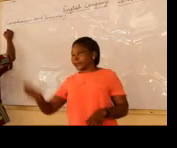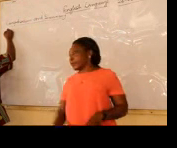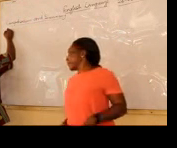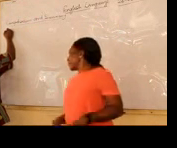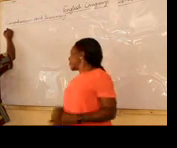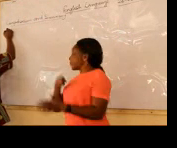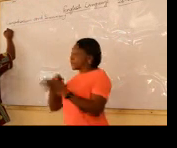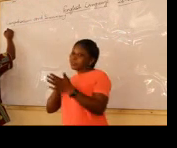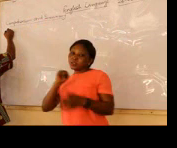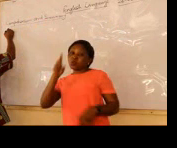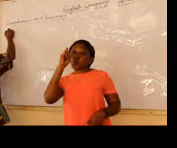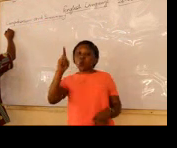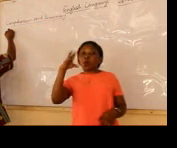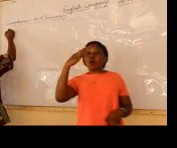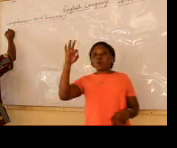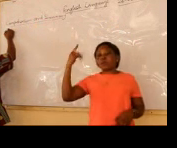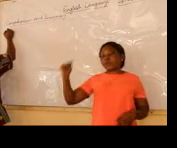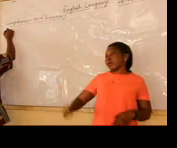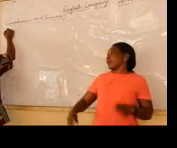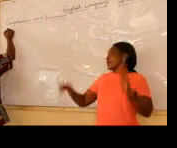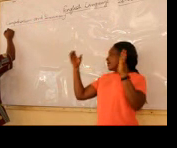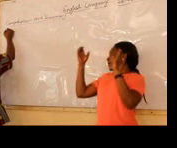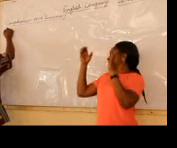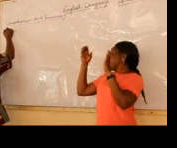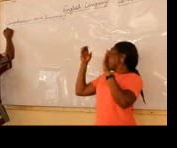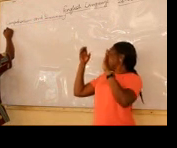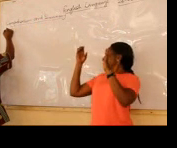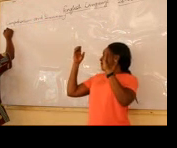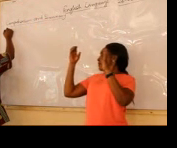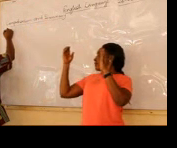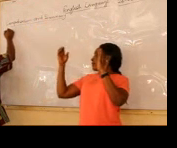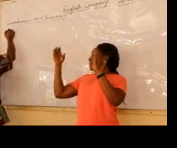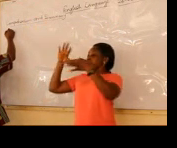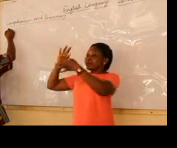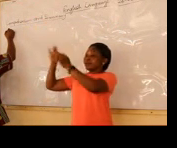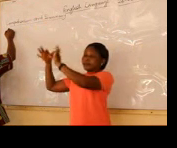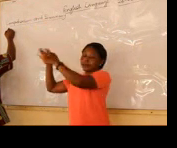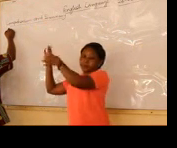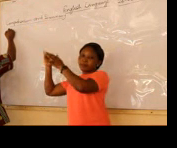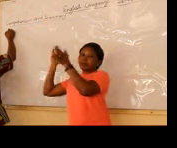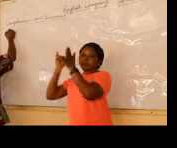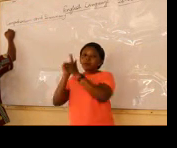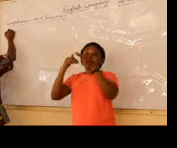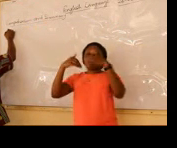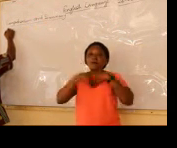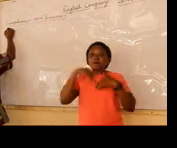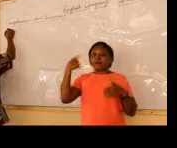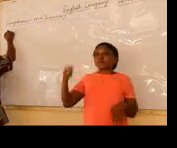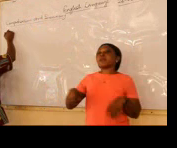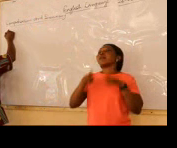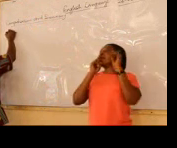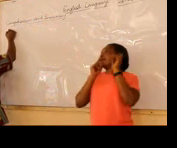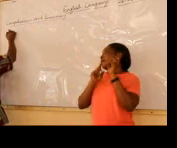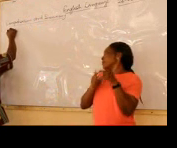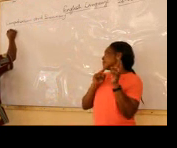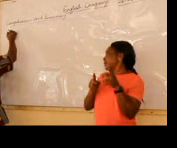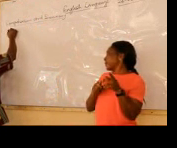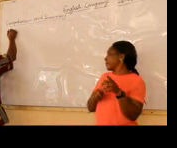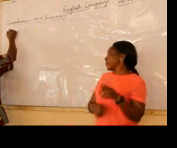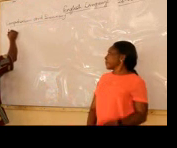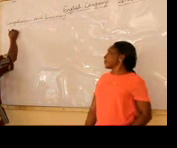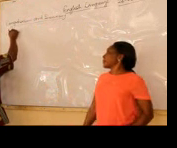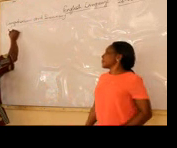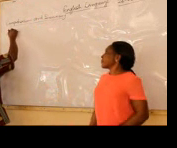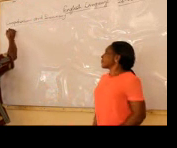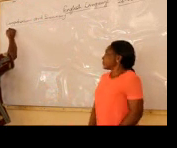sentences that has the answer. So let's look at the sentence. It says,